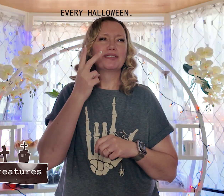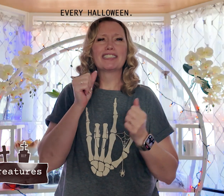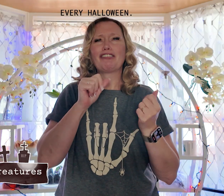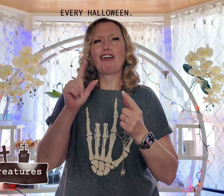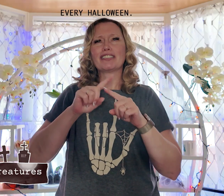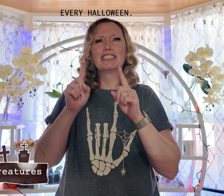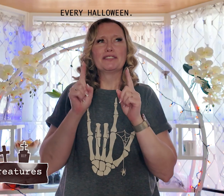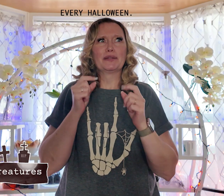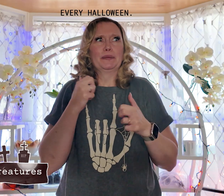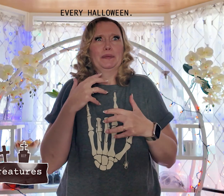Halloween.